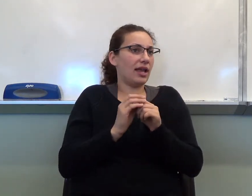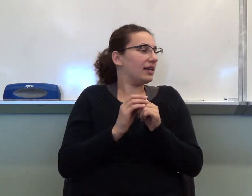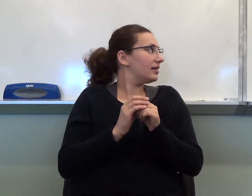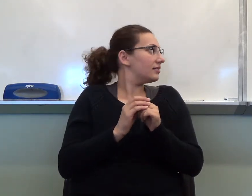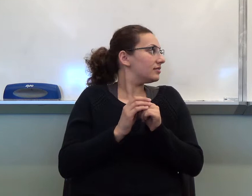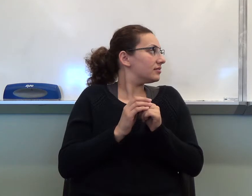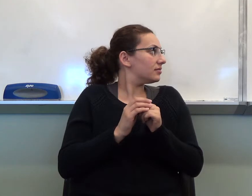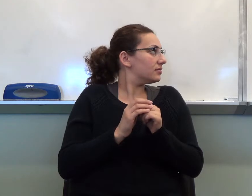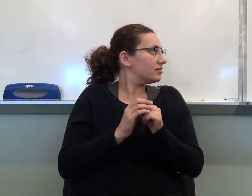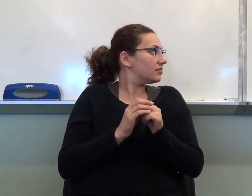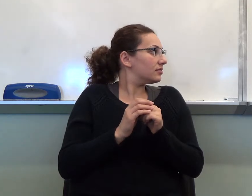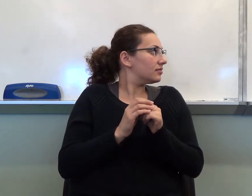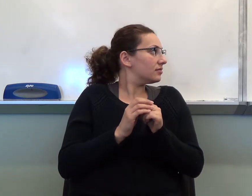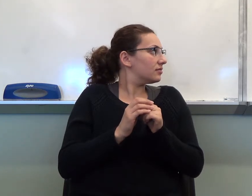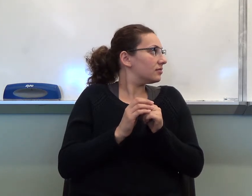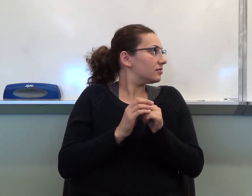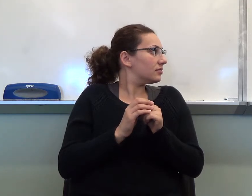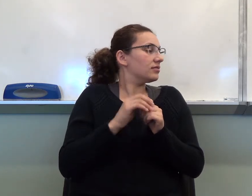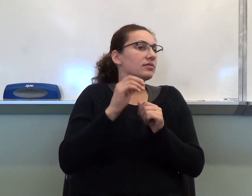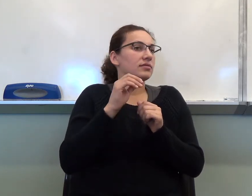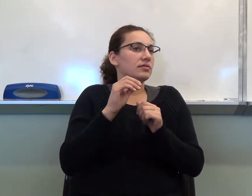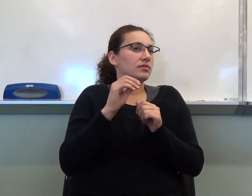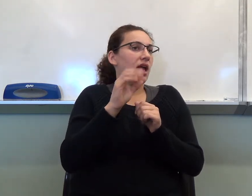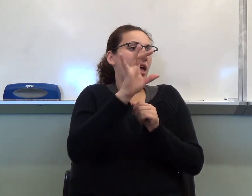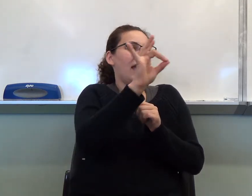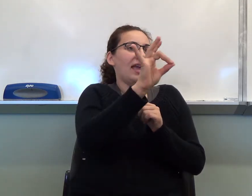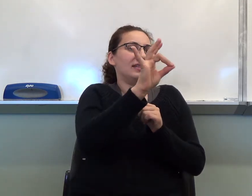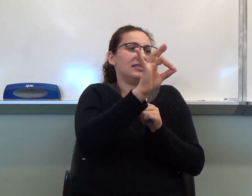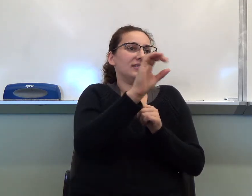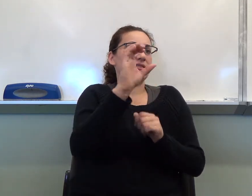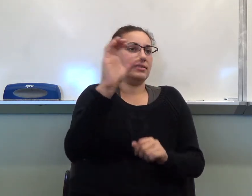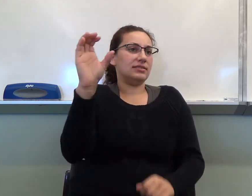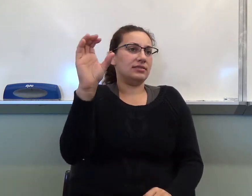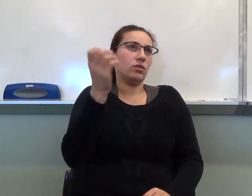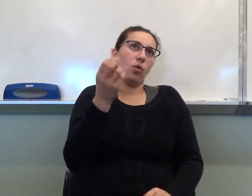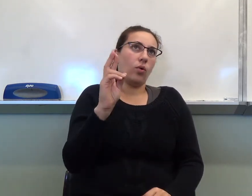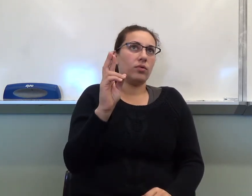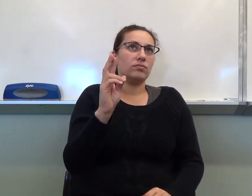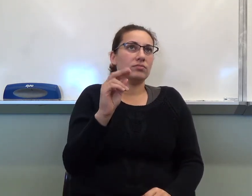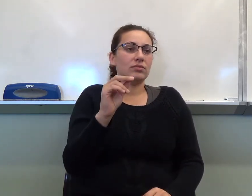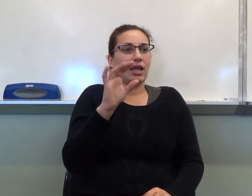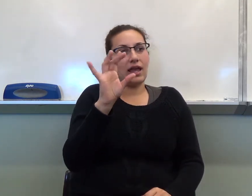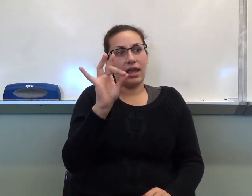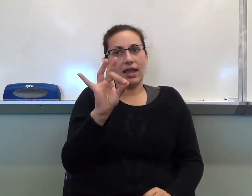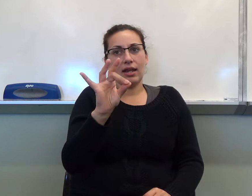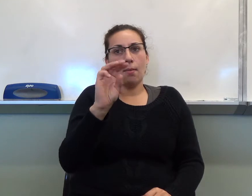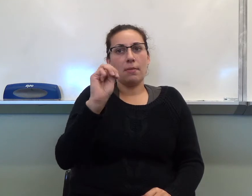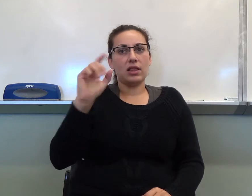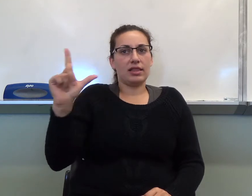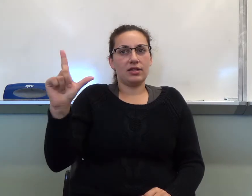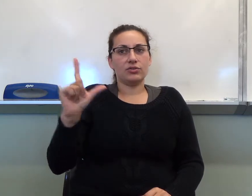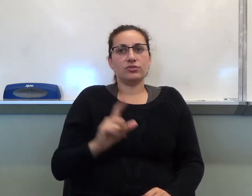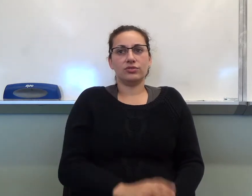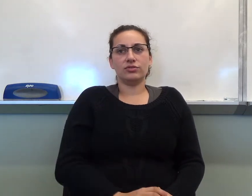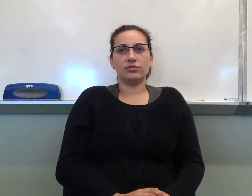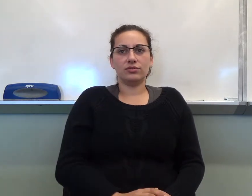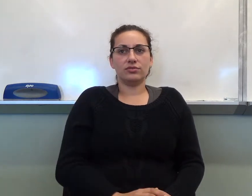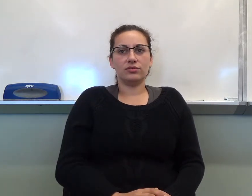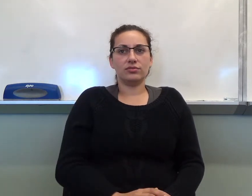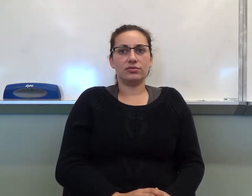right, which gives you 8 cc's, or if you wish, 8 milliliters. So you